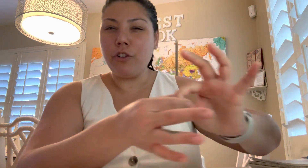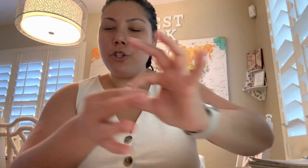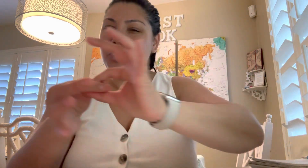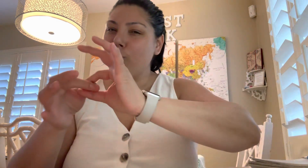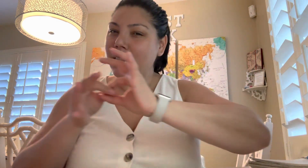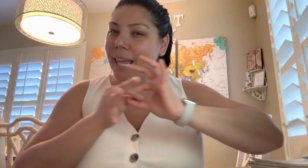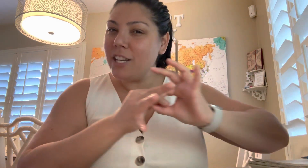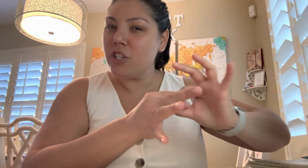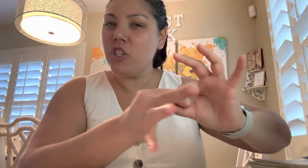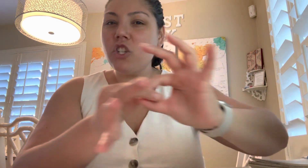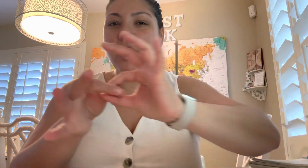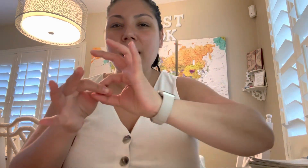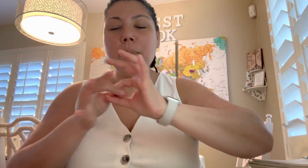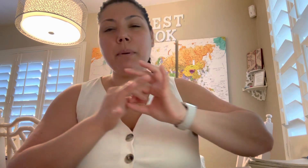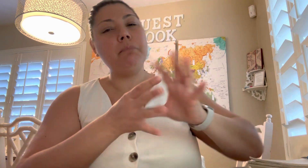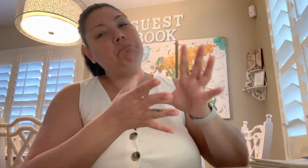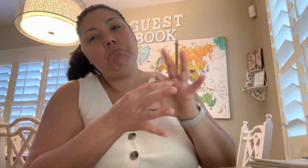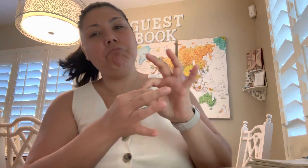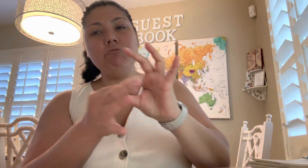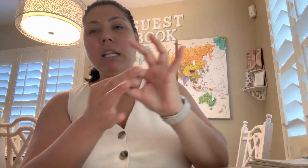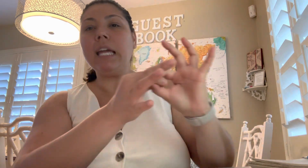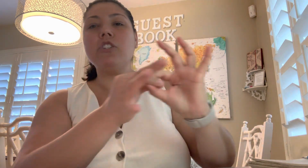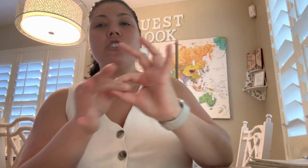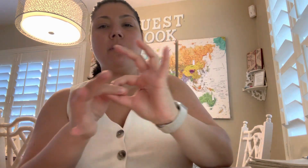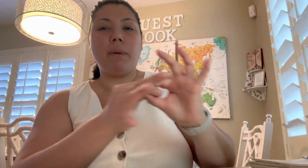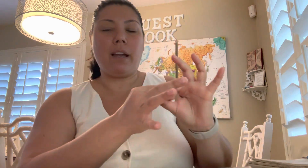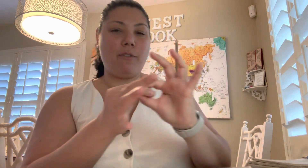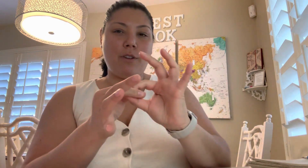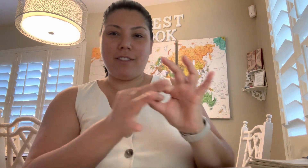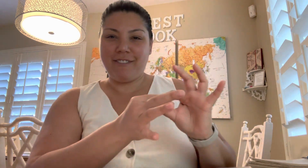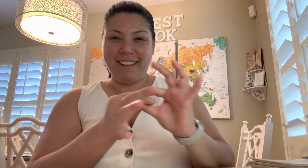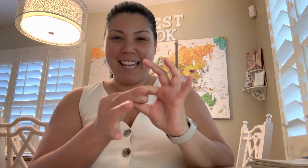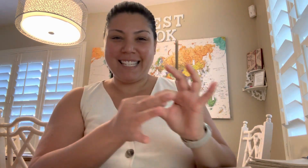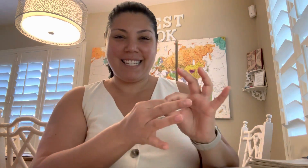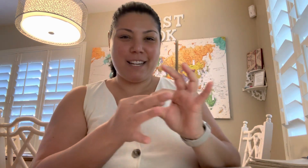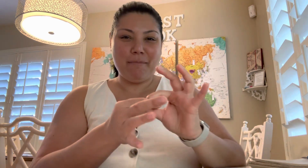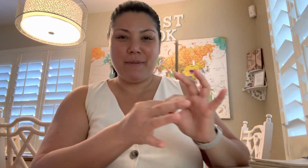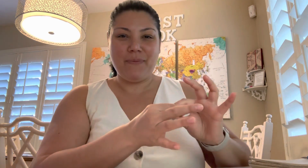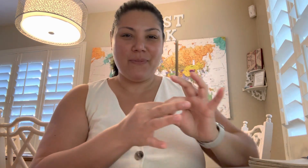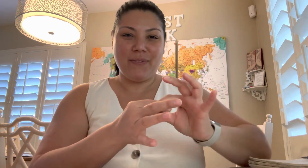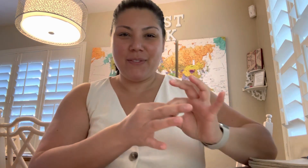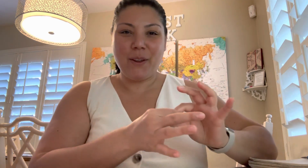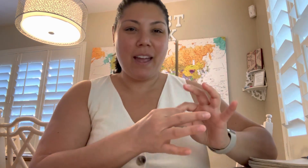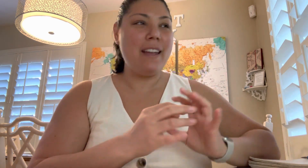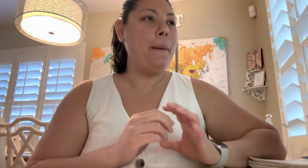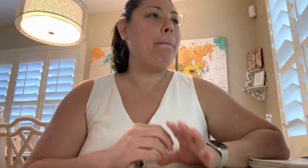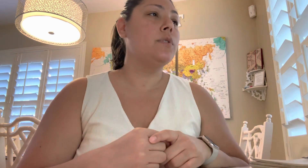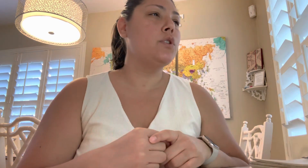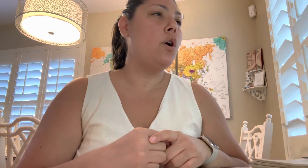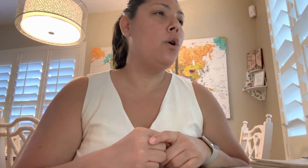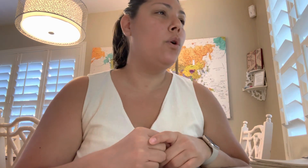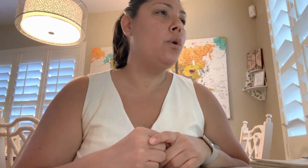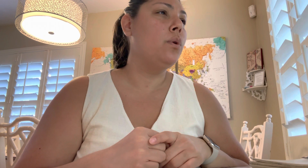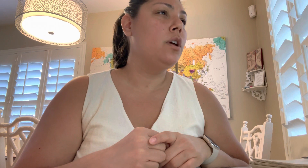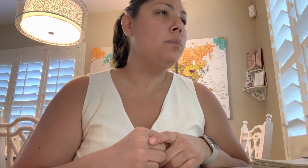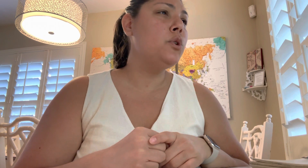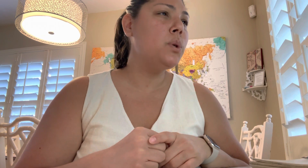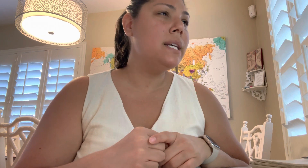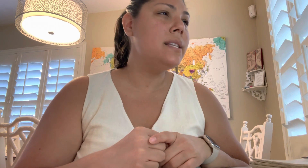too. Relationship. Relationship, back and forth. Relationship. Okay, so